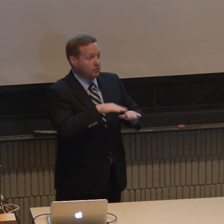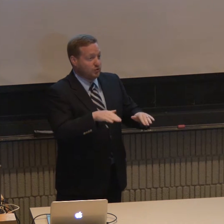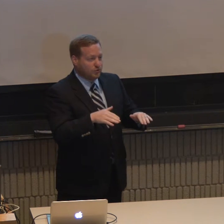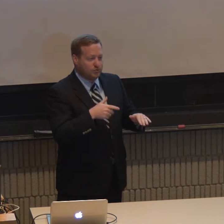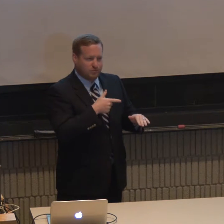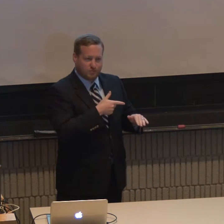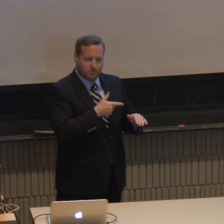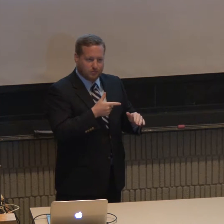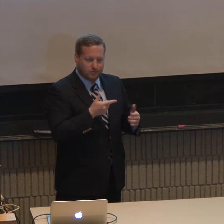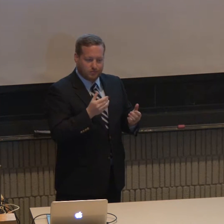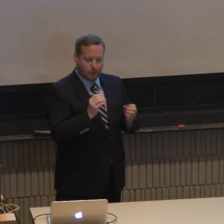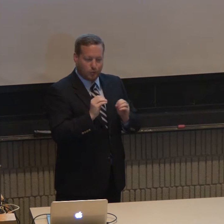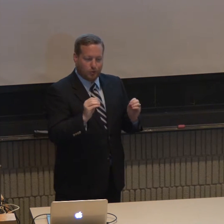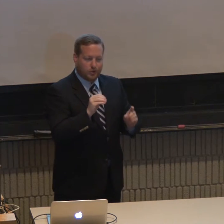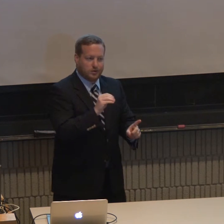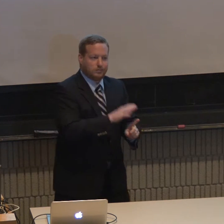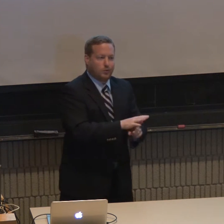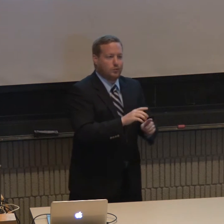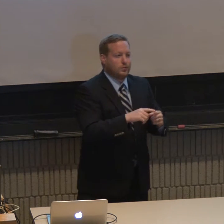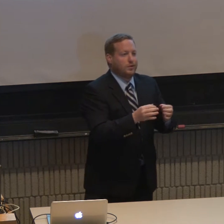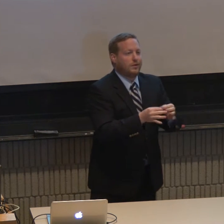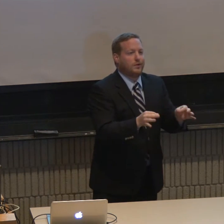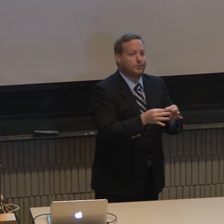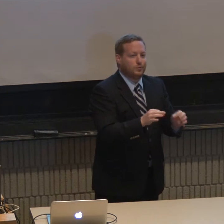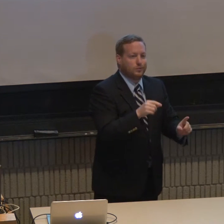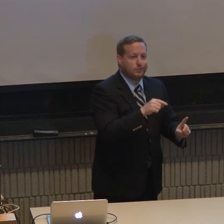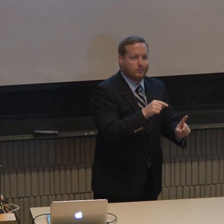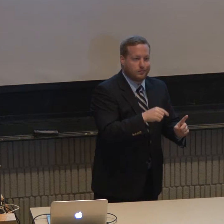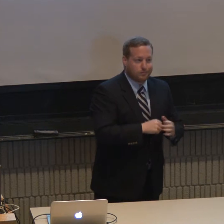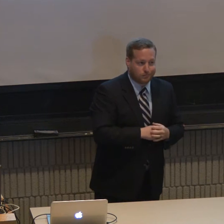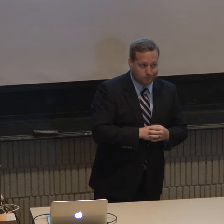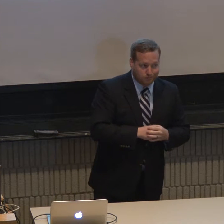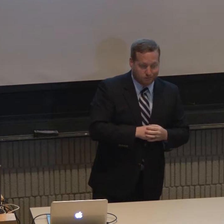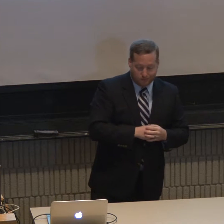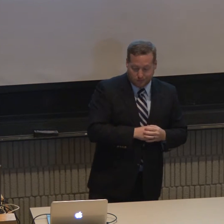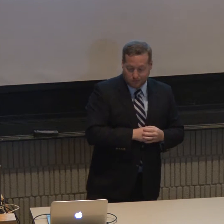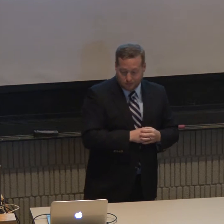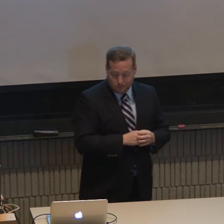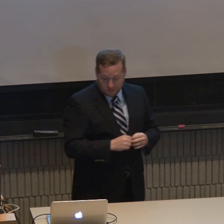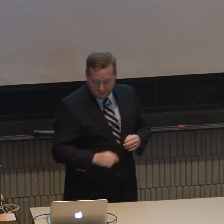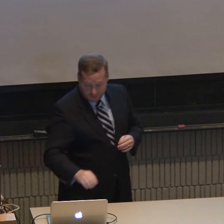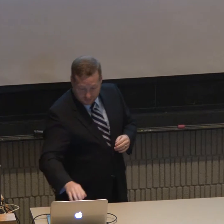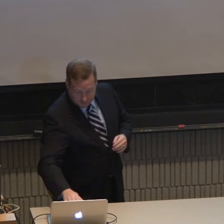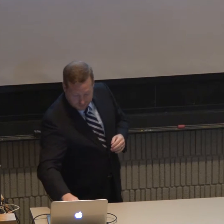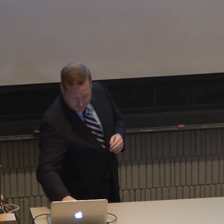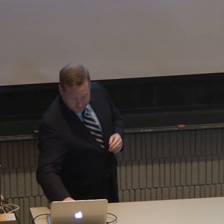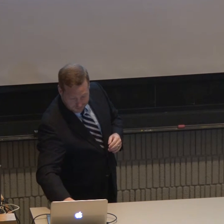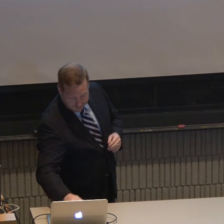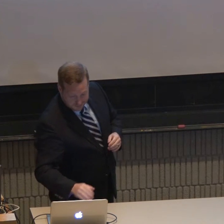So the number one risk that impacts deaf children is a lack of exposure to a language they can